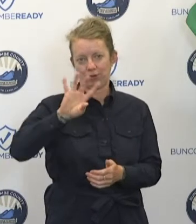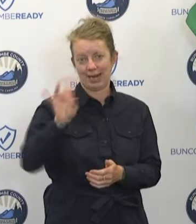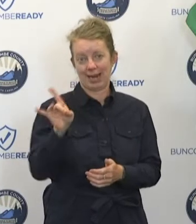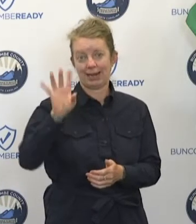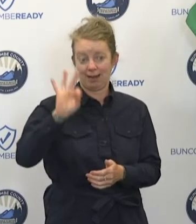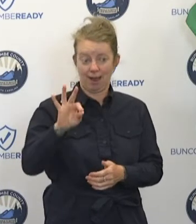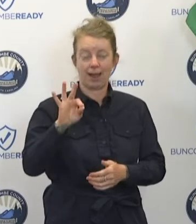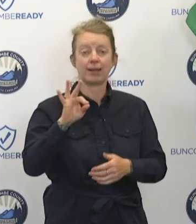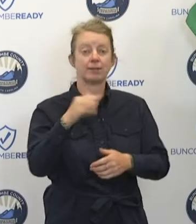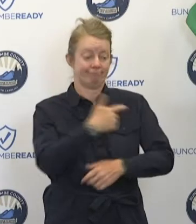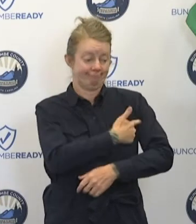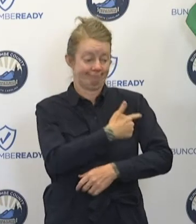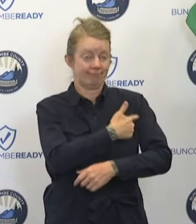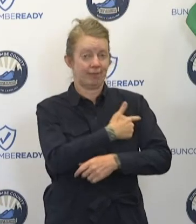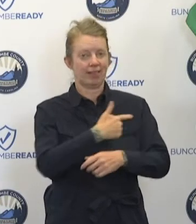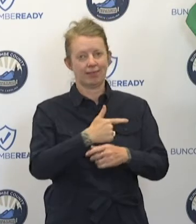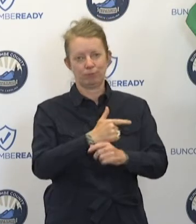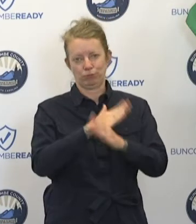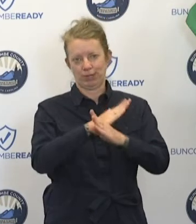70,489 doses of COVID vaccine.